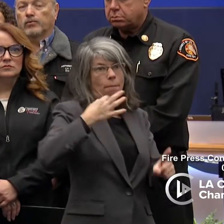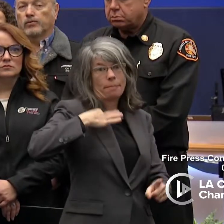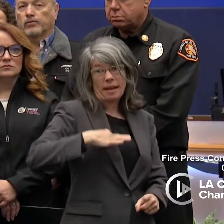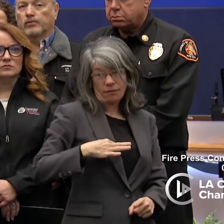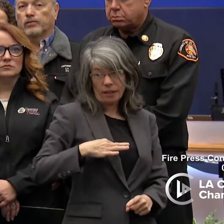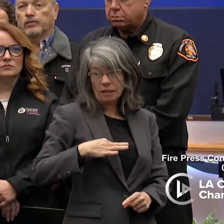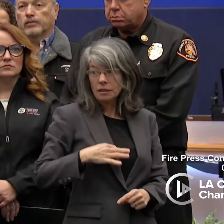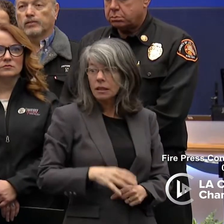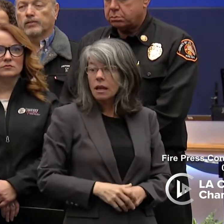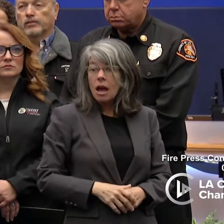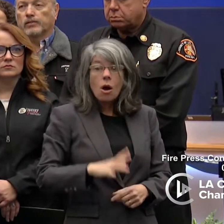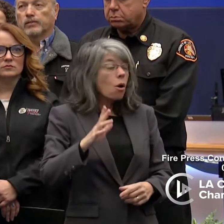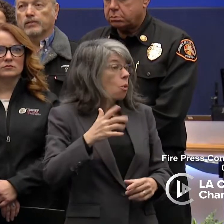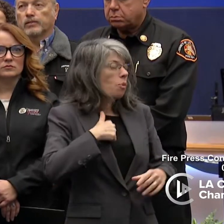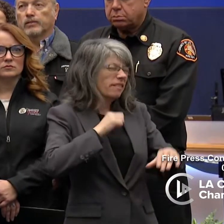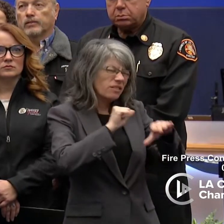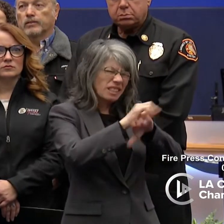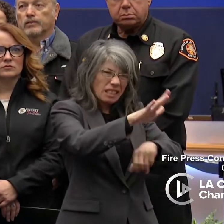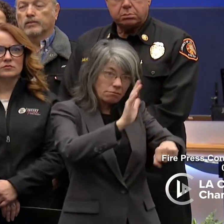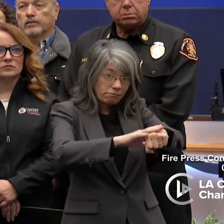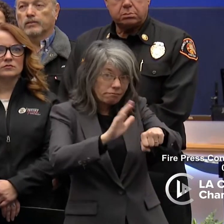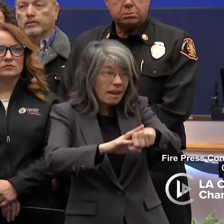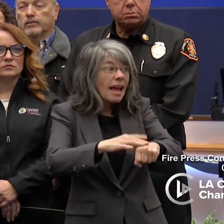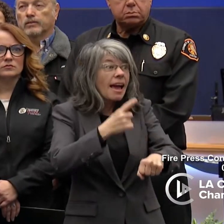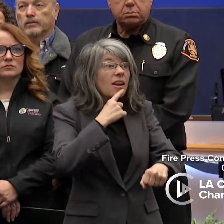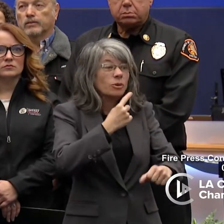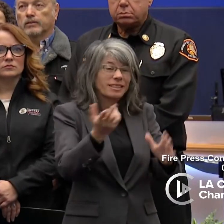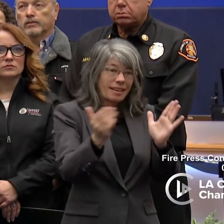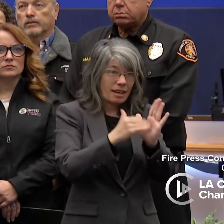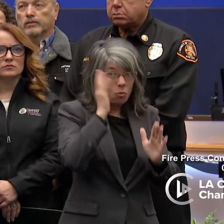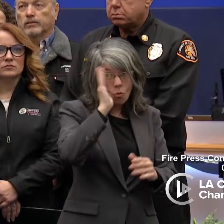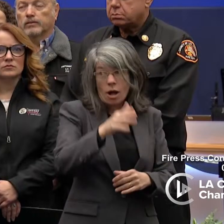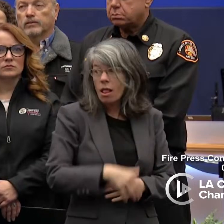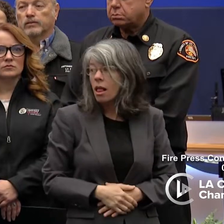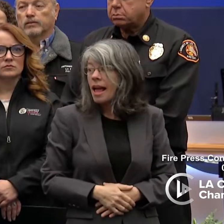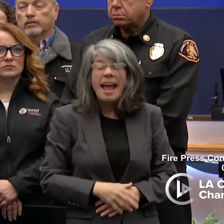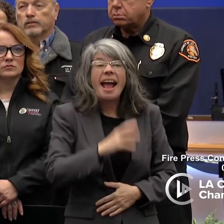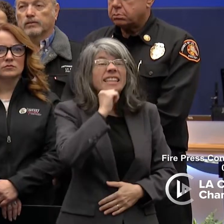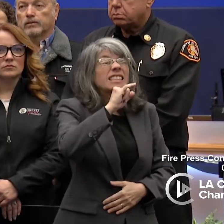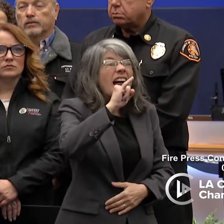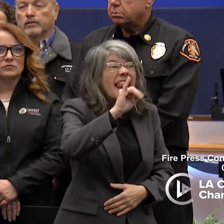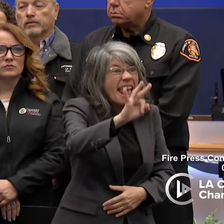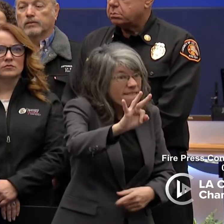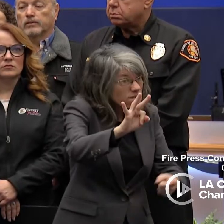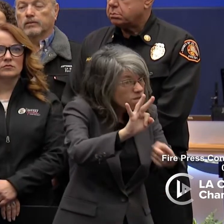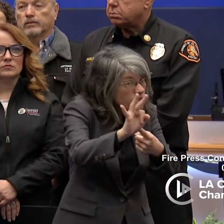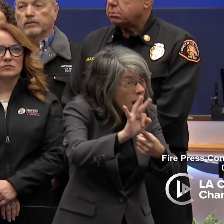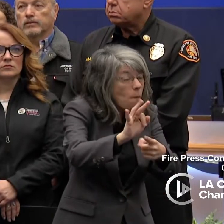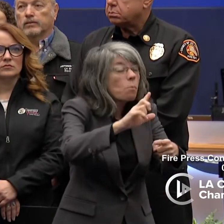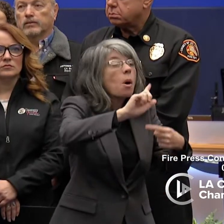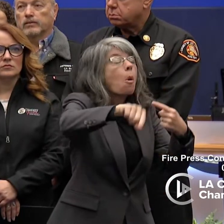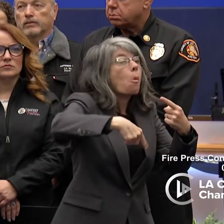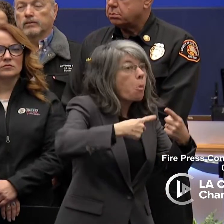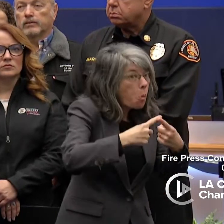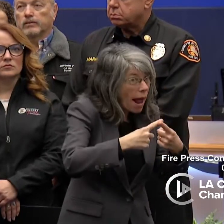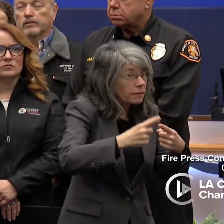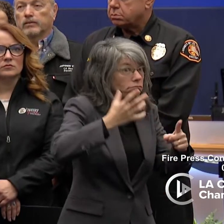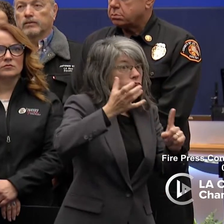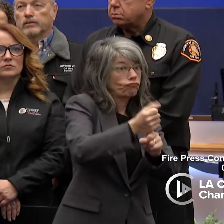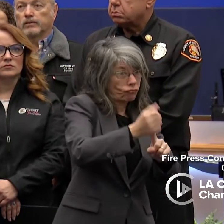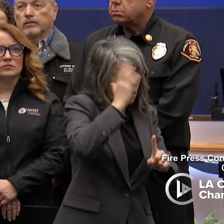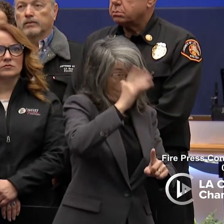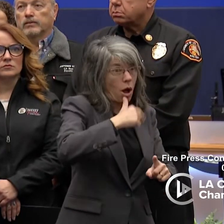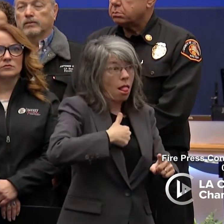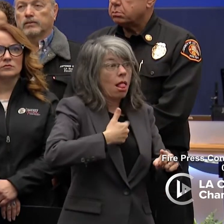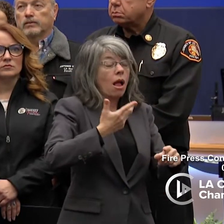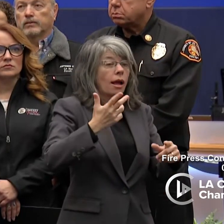benefit. And we have sent this warning, and I'll say it again. The question is not if, but when you will be arrested. You will then be